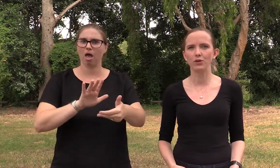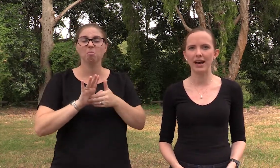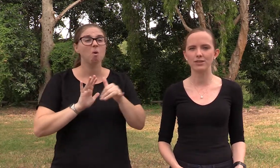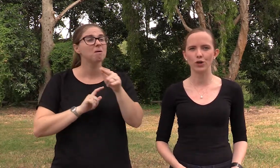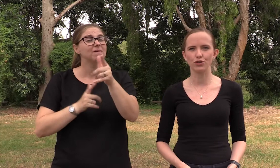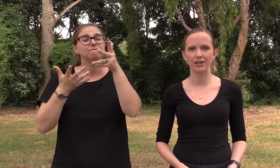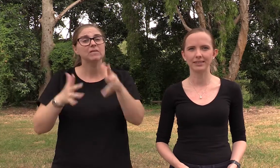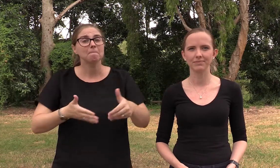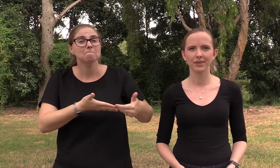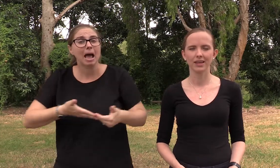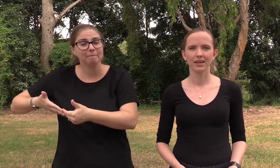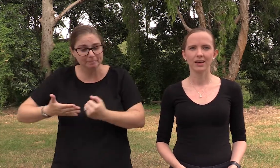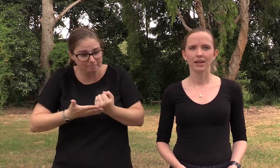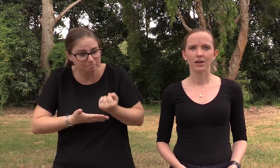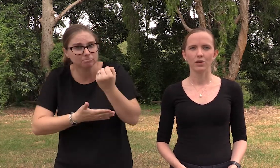even if you've had surgery.